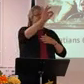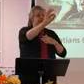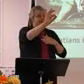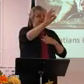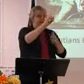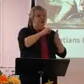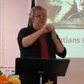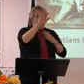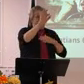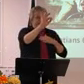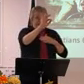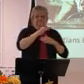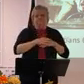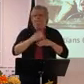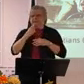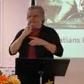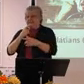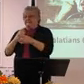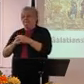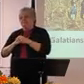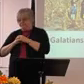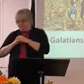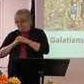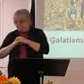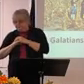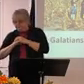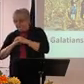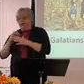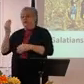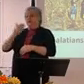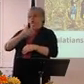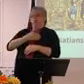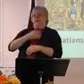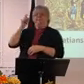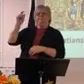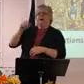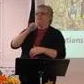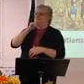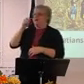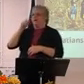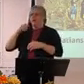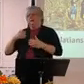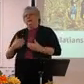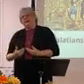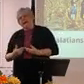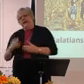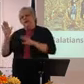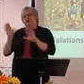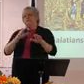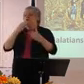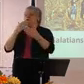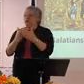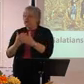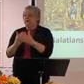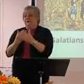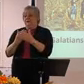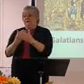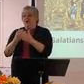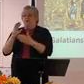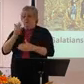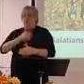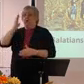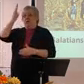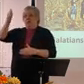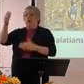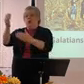Let's pick up the story from there. So we must not get tired of doing good, for we